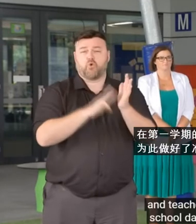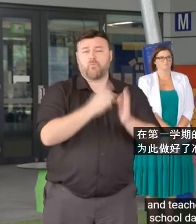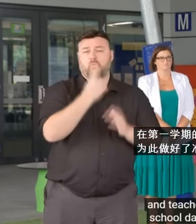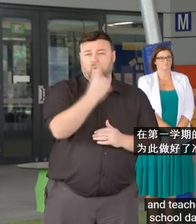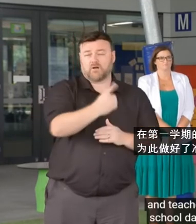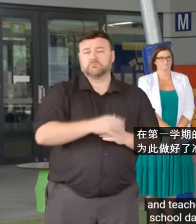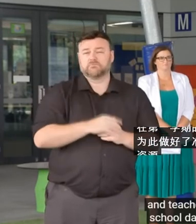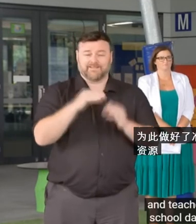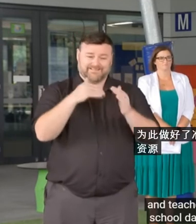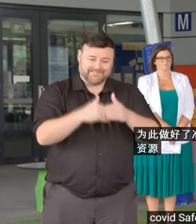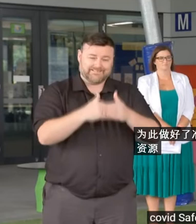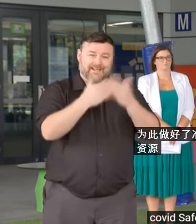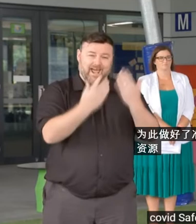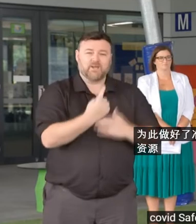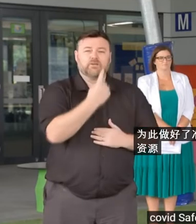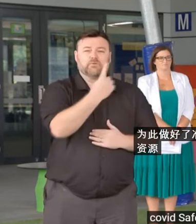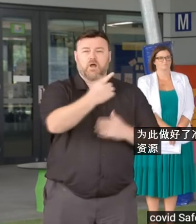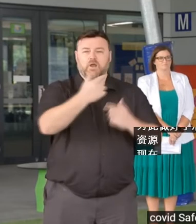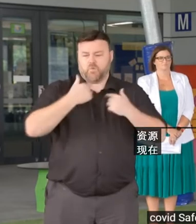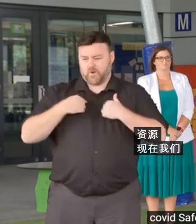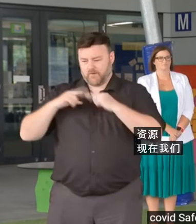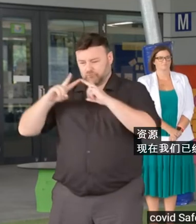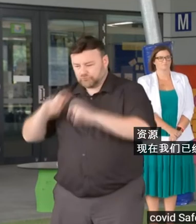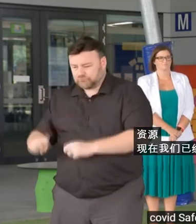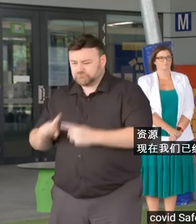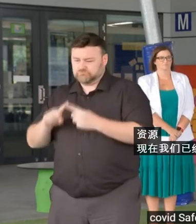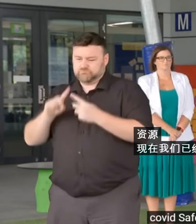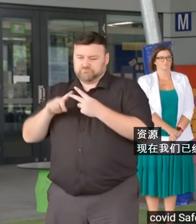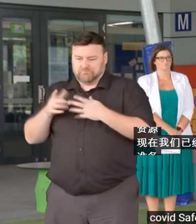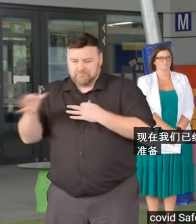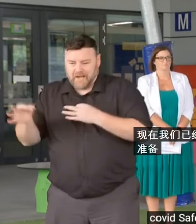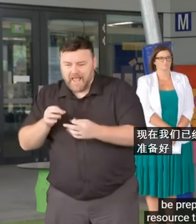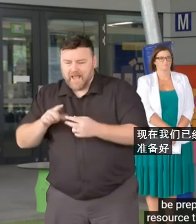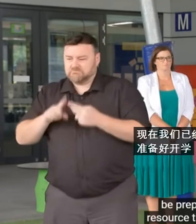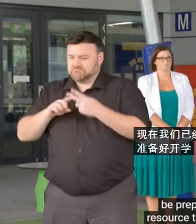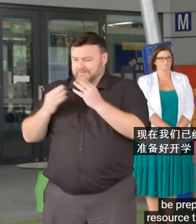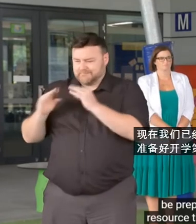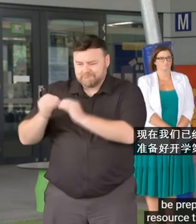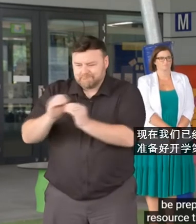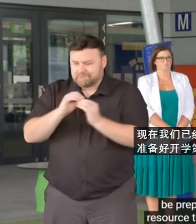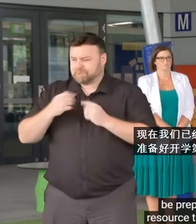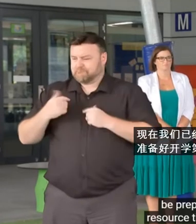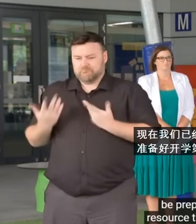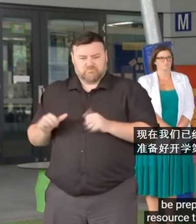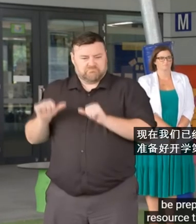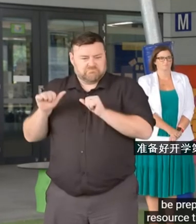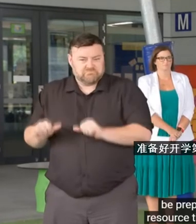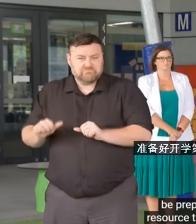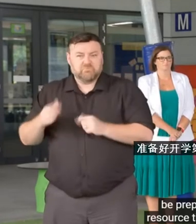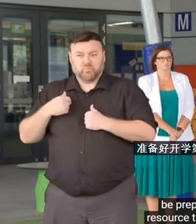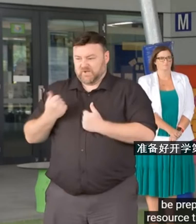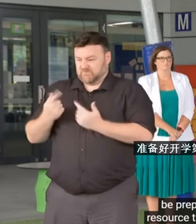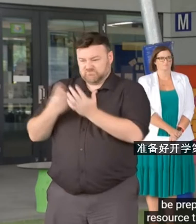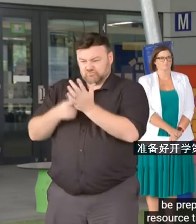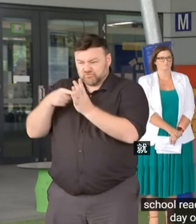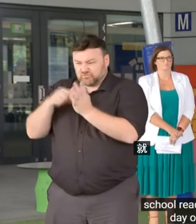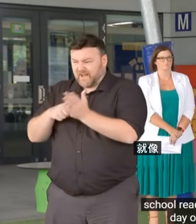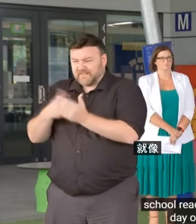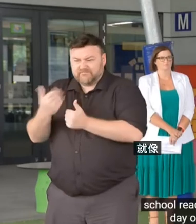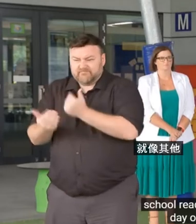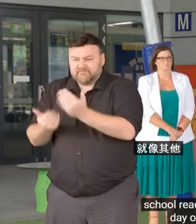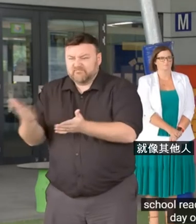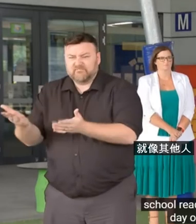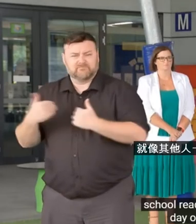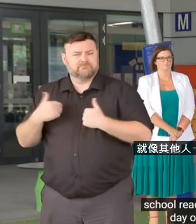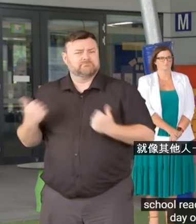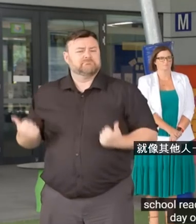we've prepared for it, we've resourced it, and now we have school ready to go for the first day of term.